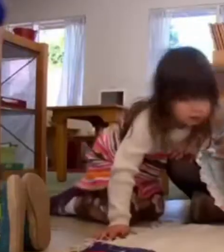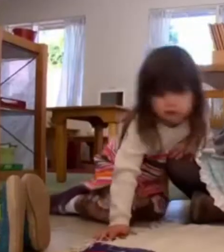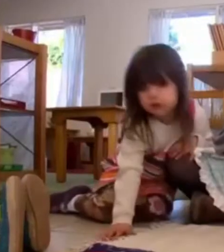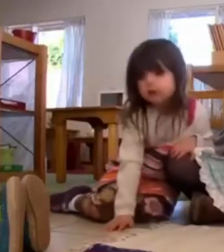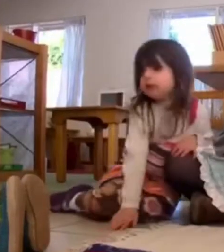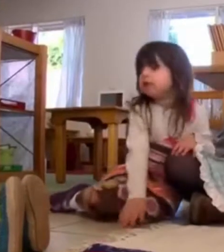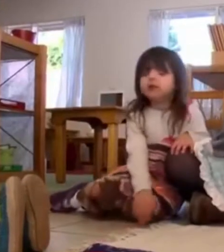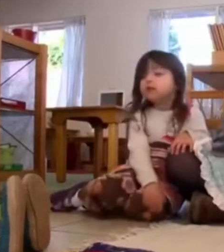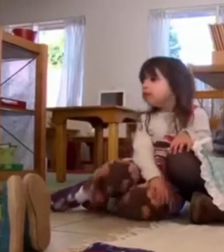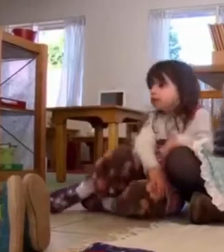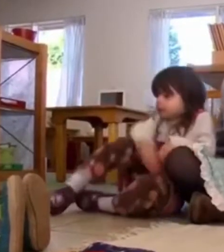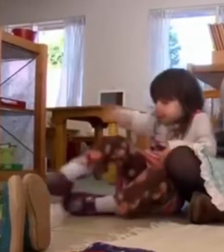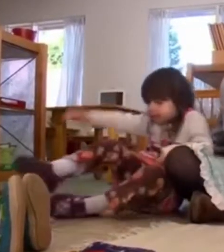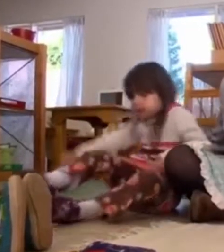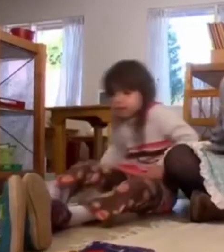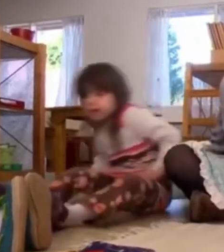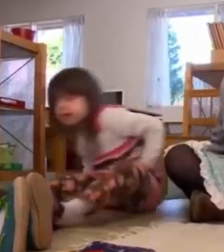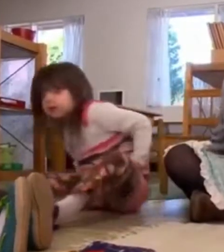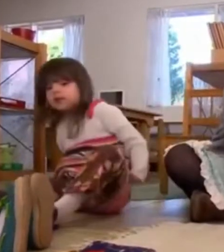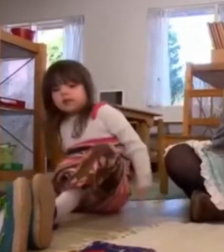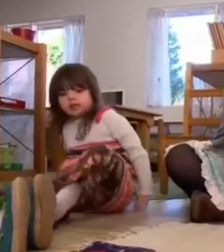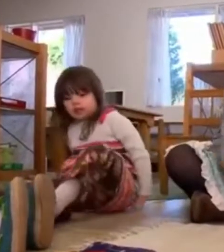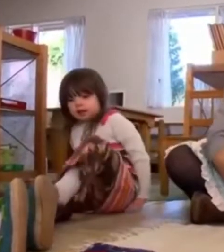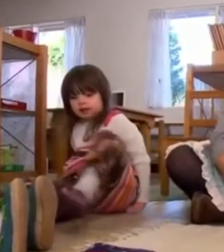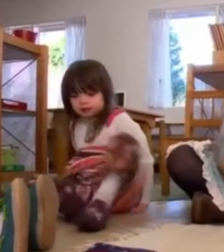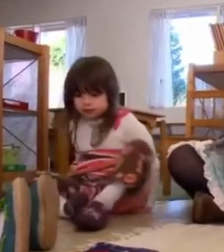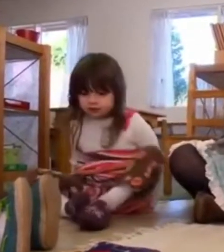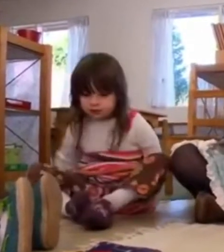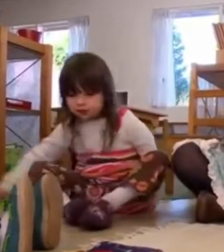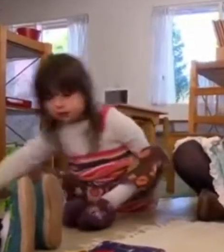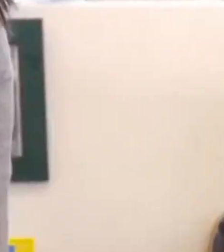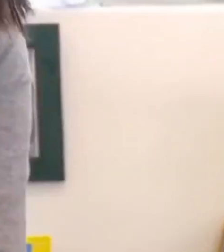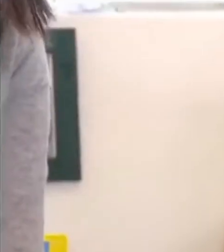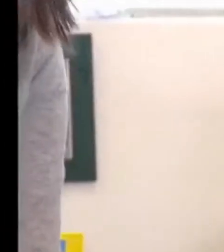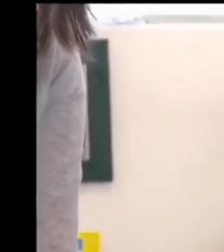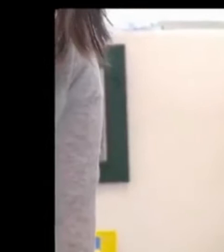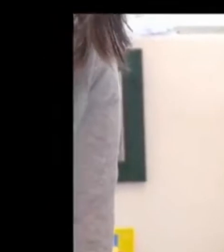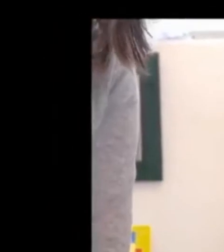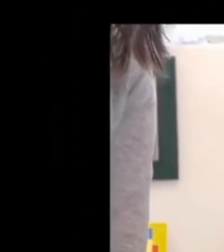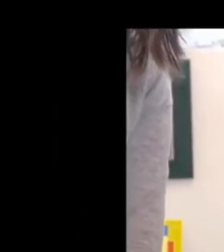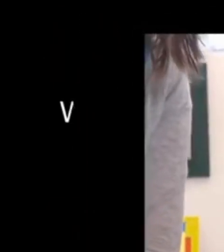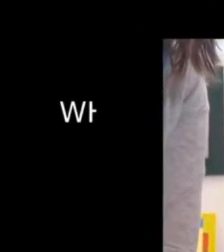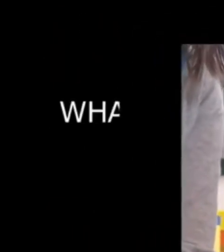them. What's this? A toolbox. A toolbox.